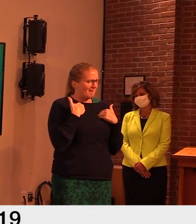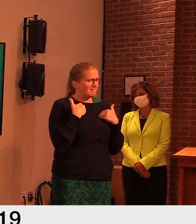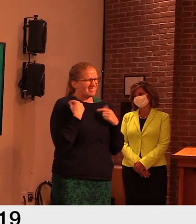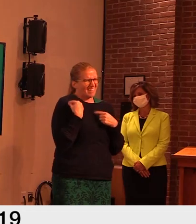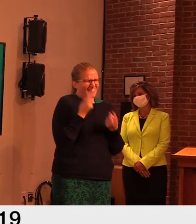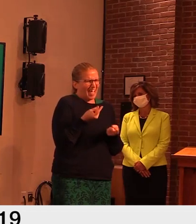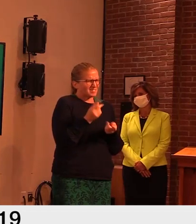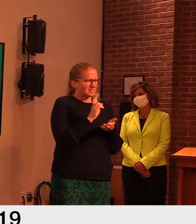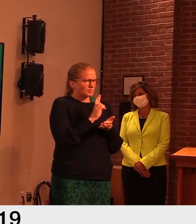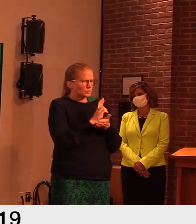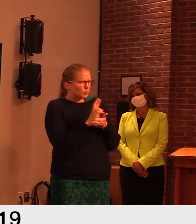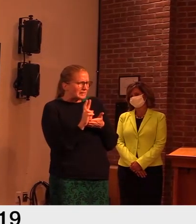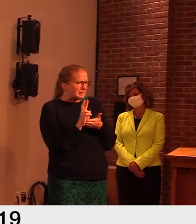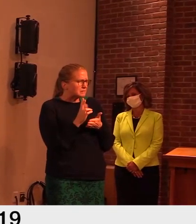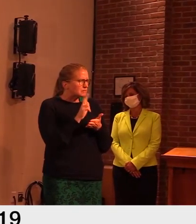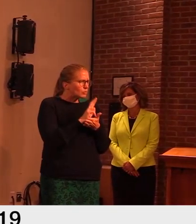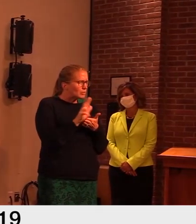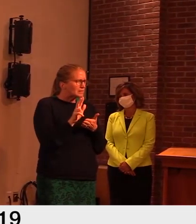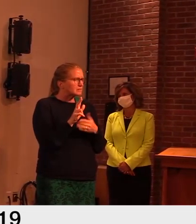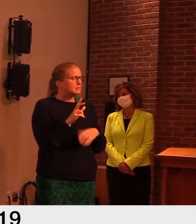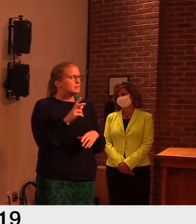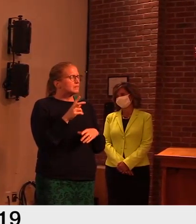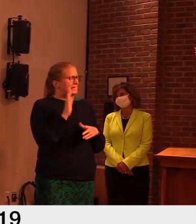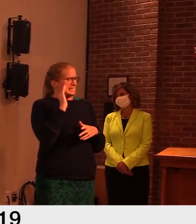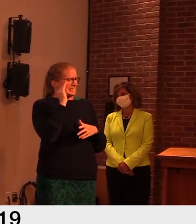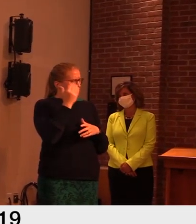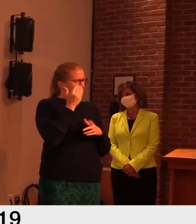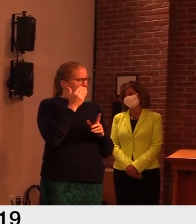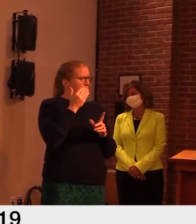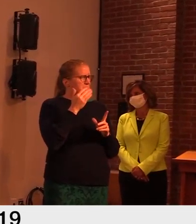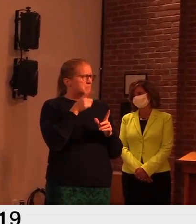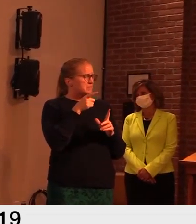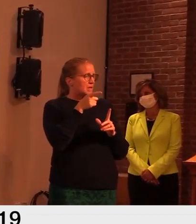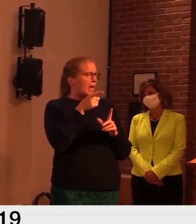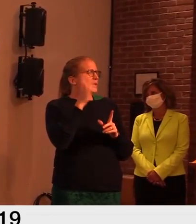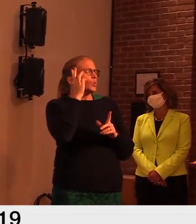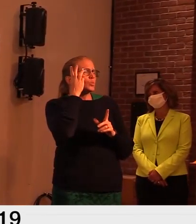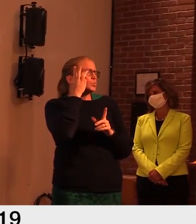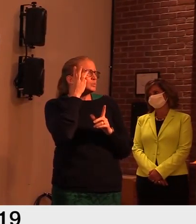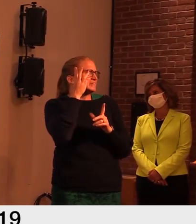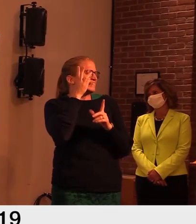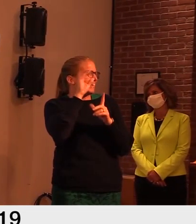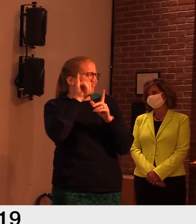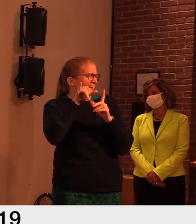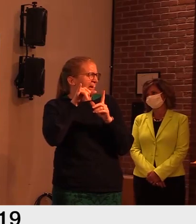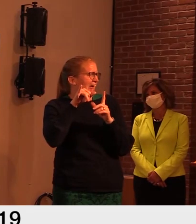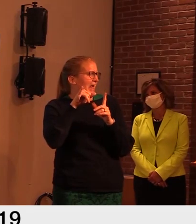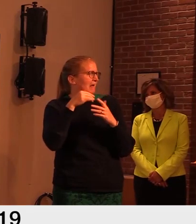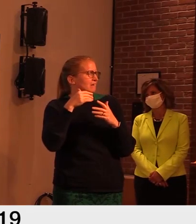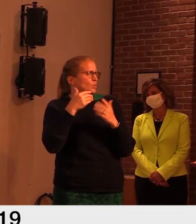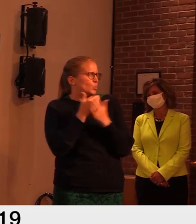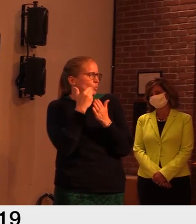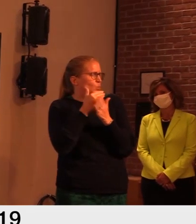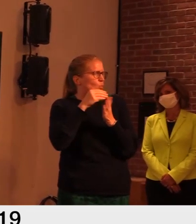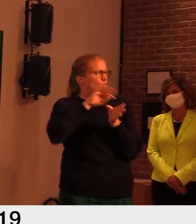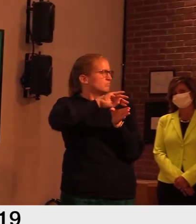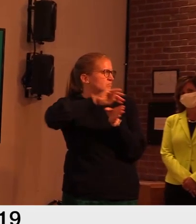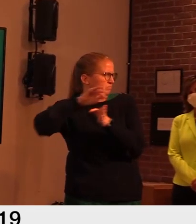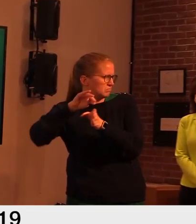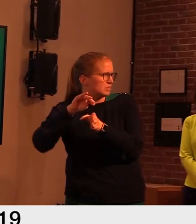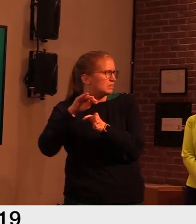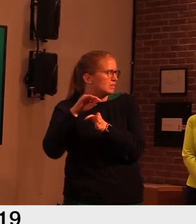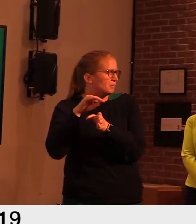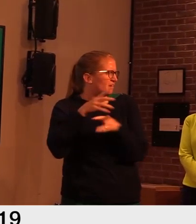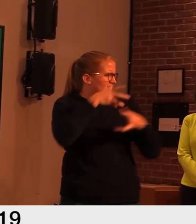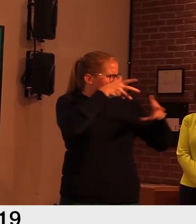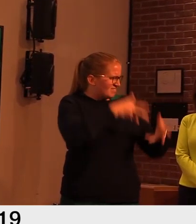not white? Hi. Looking at the cases in the past couple of weeks, it